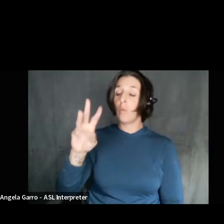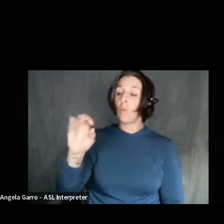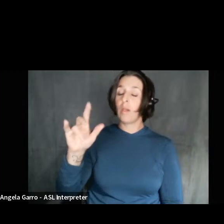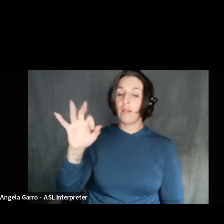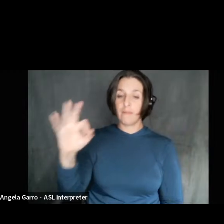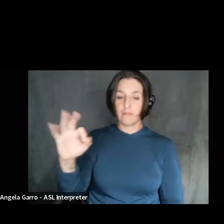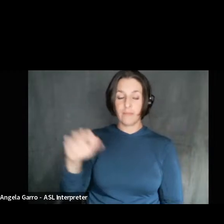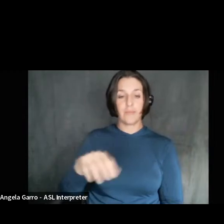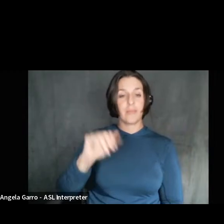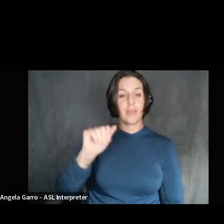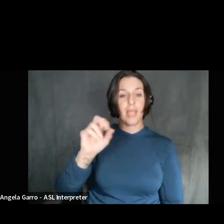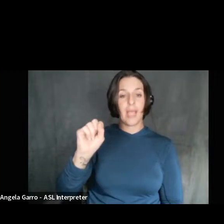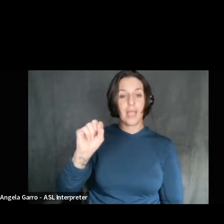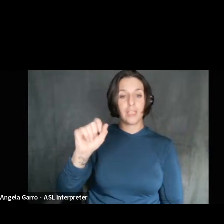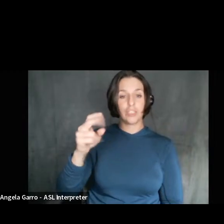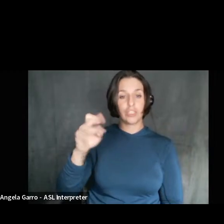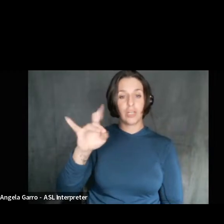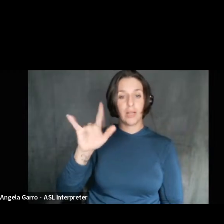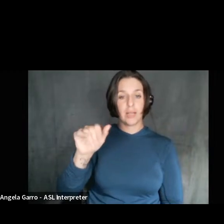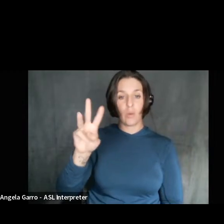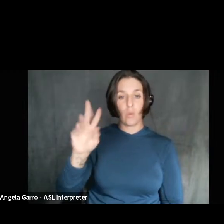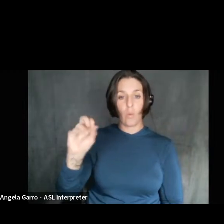Ashley Wong,